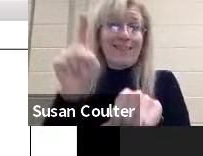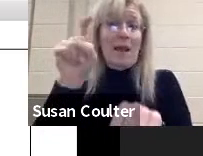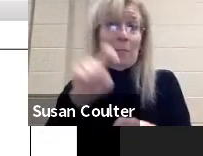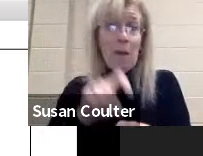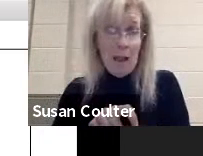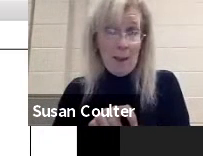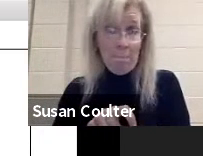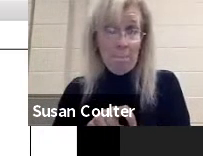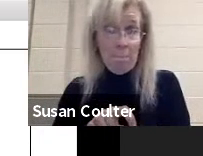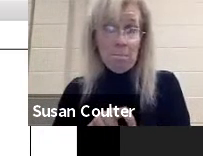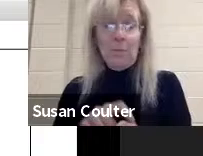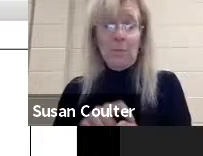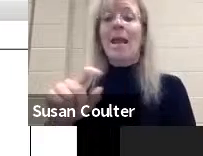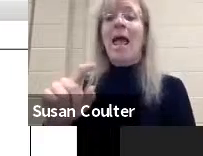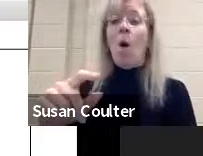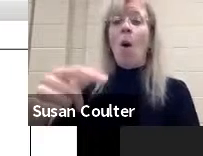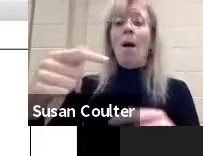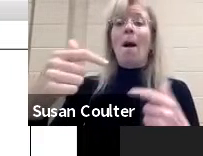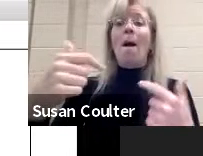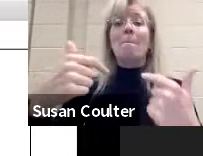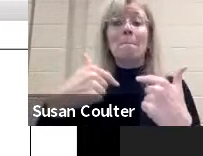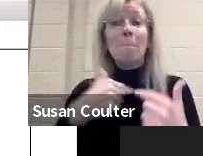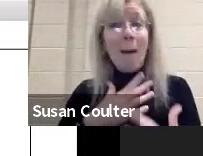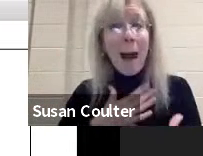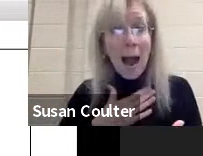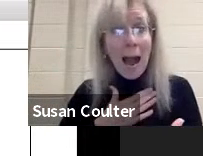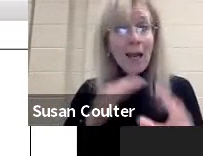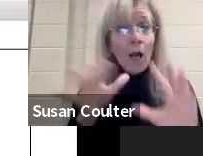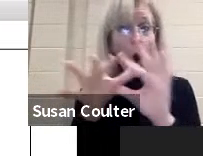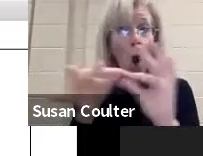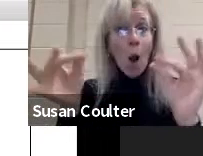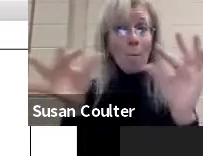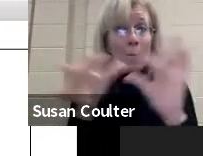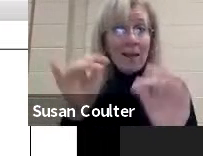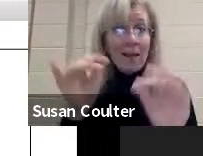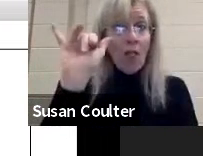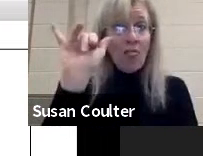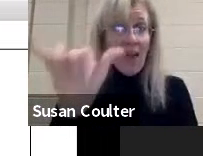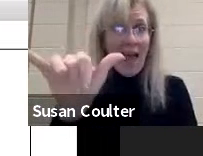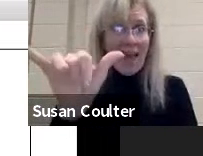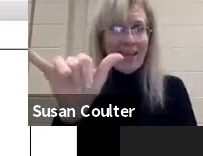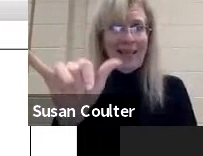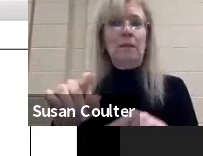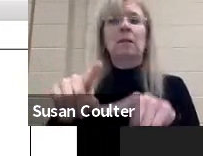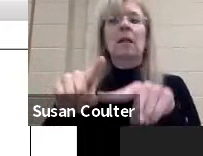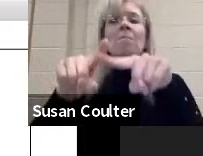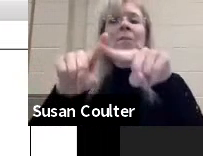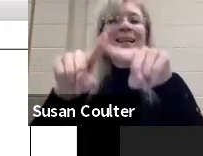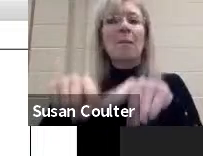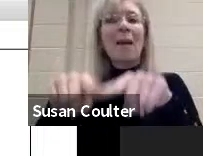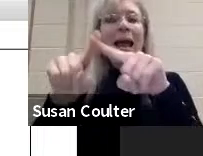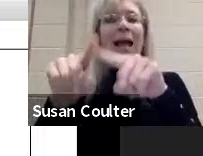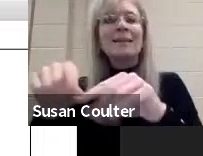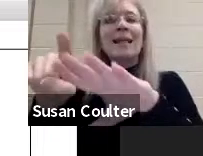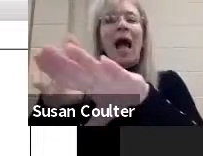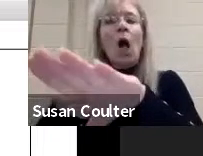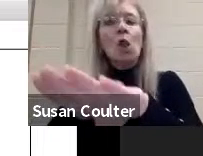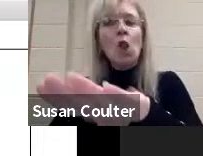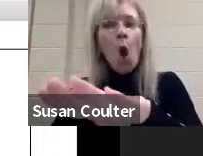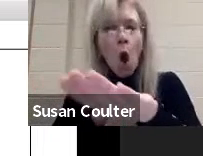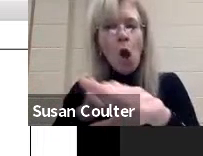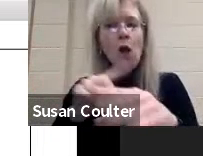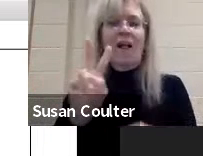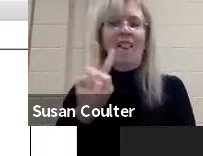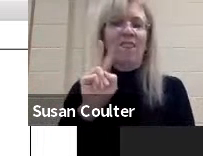at the same time. Yeah. My comment on that is it depends